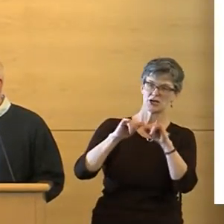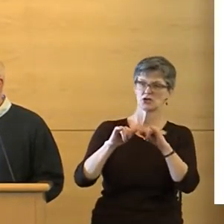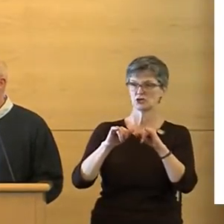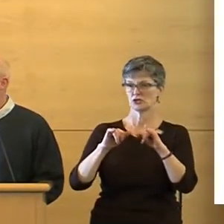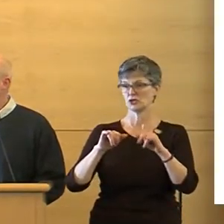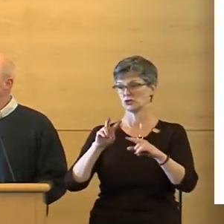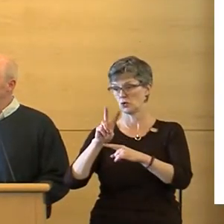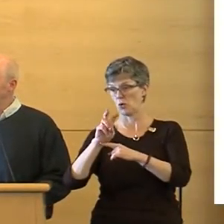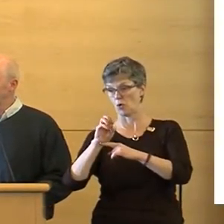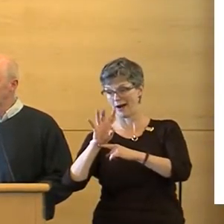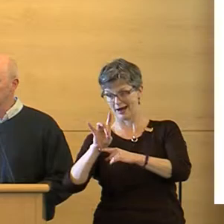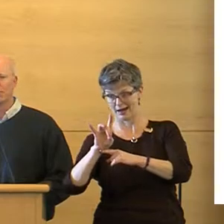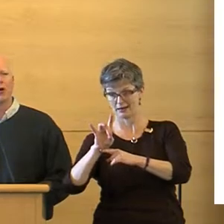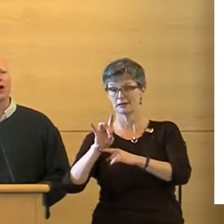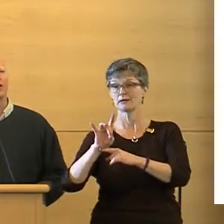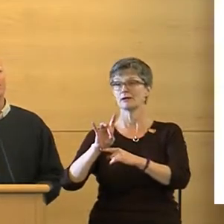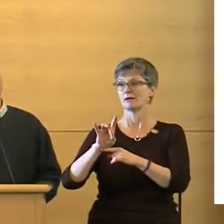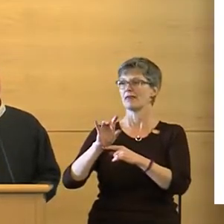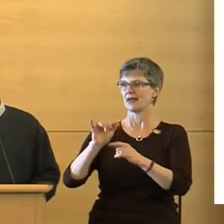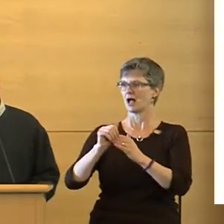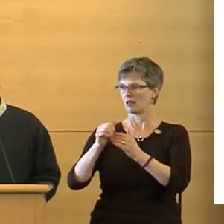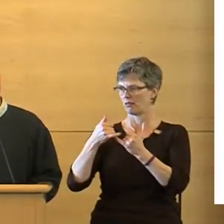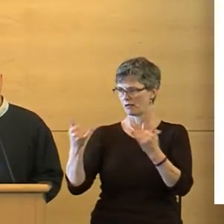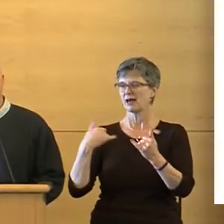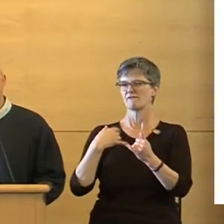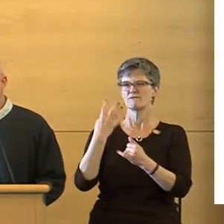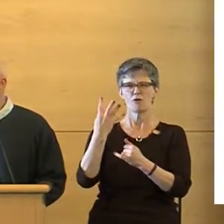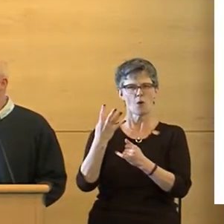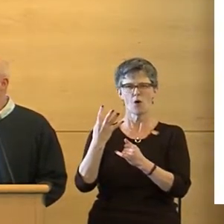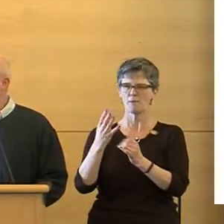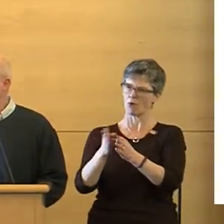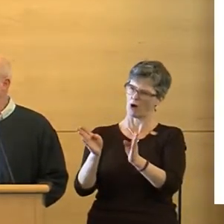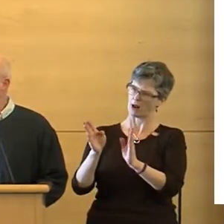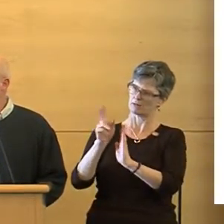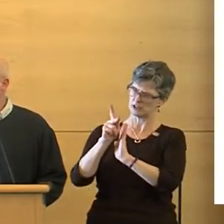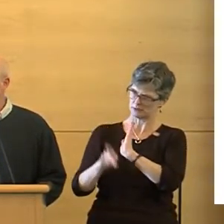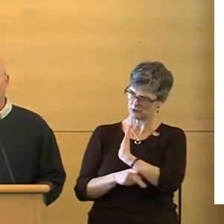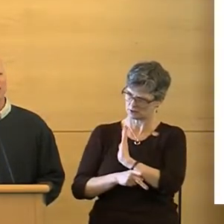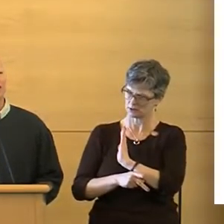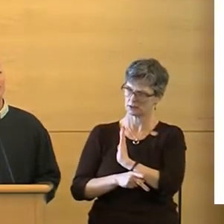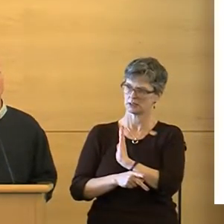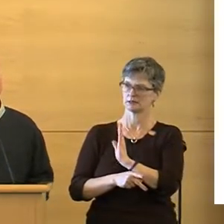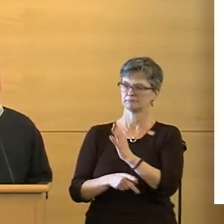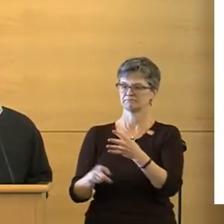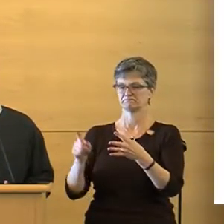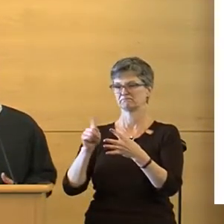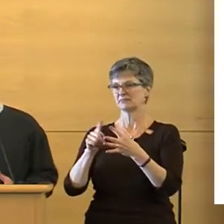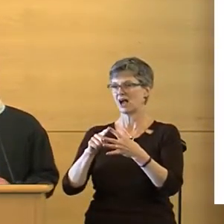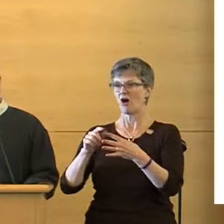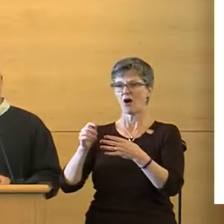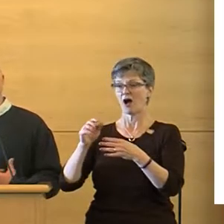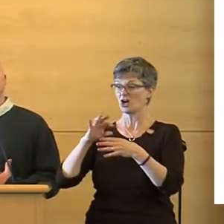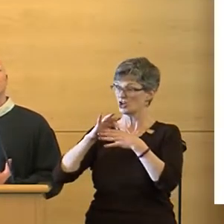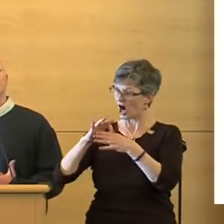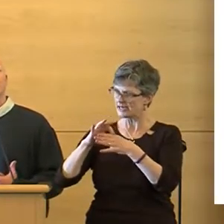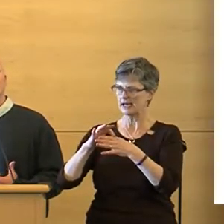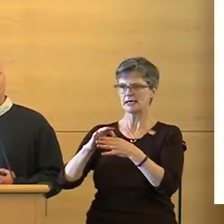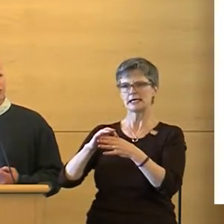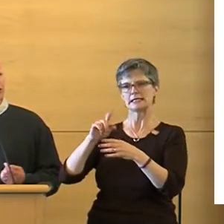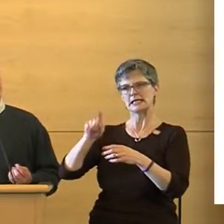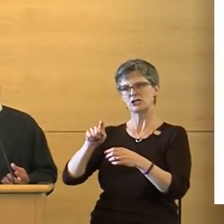information about the WCAG in particular. It became an official